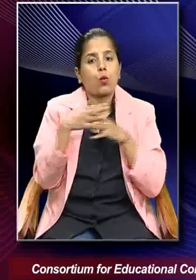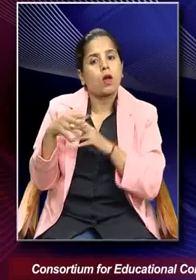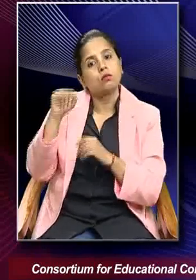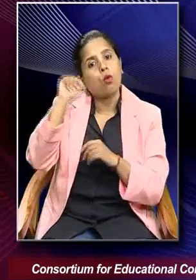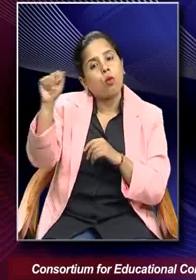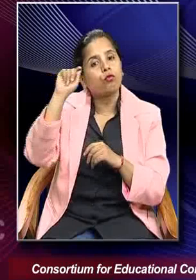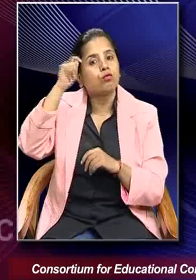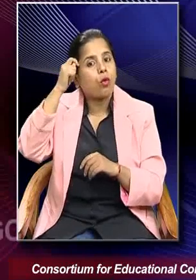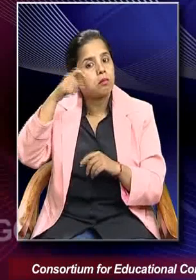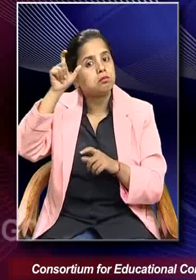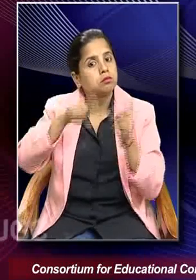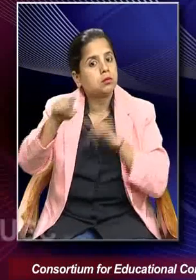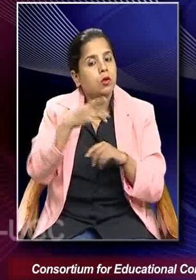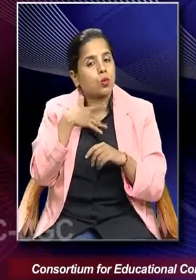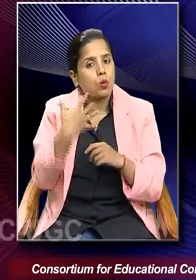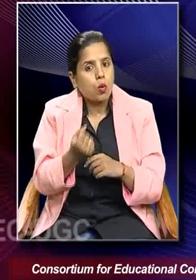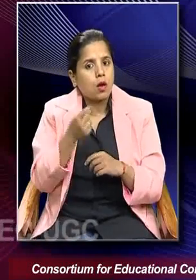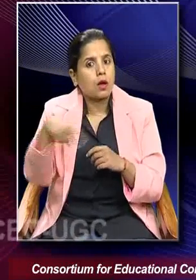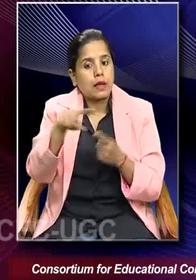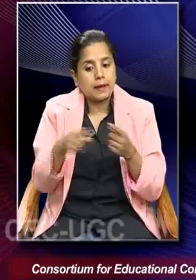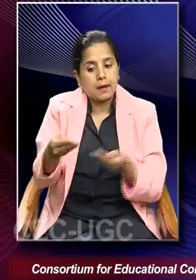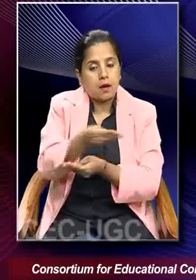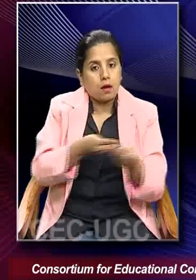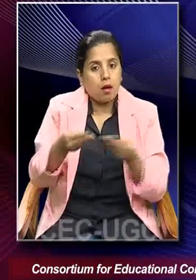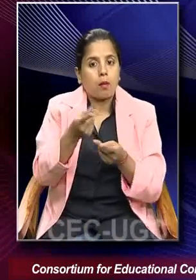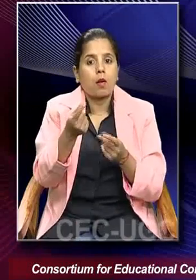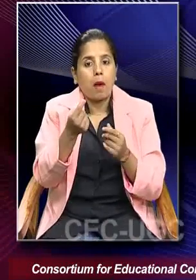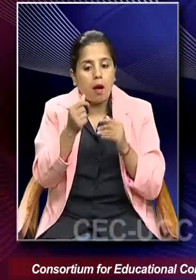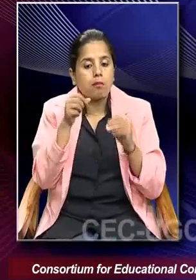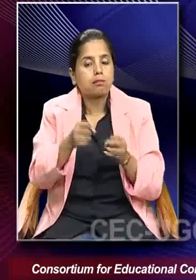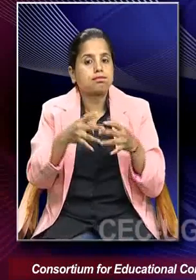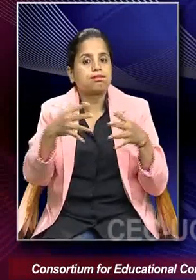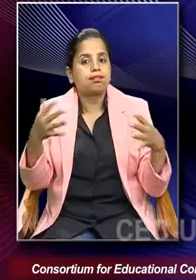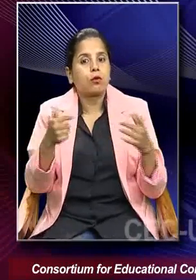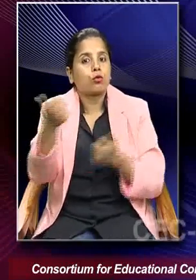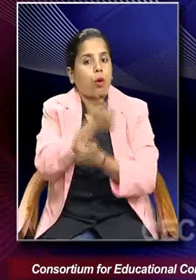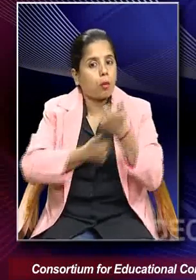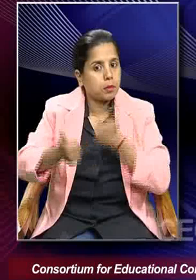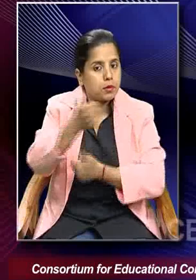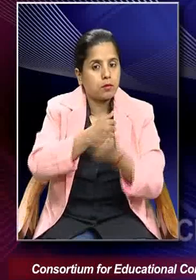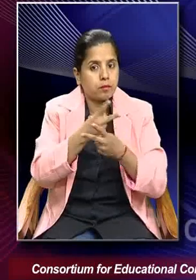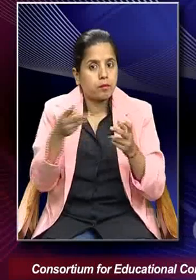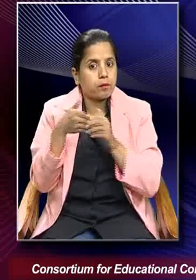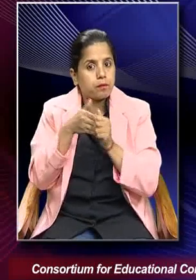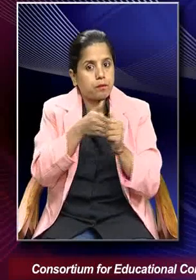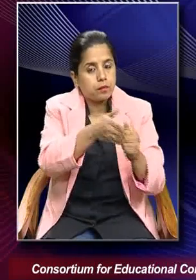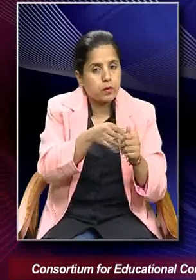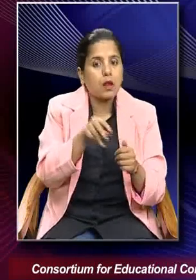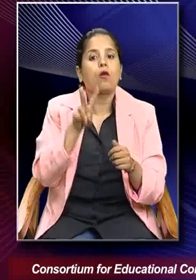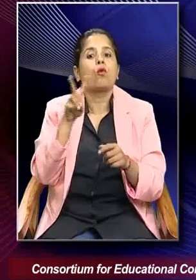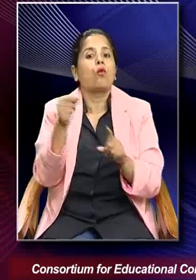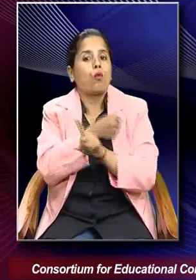people, and concentration of economic wealth, which leads to competition, leading to violence